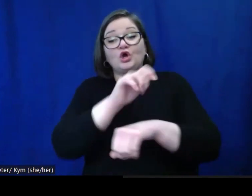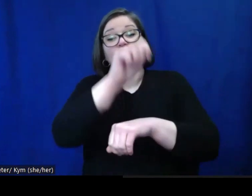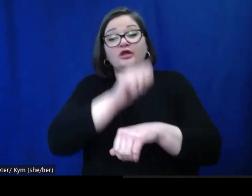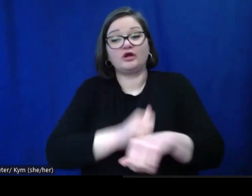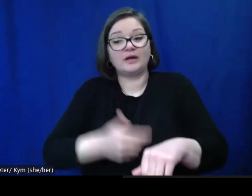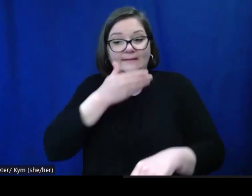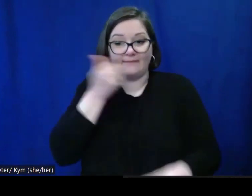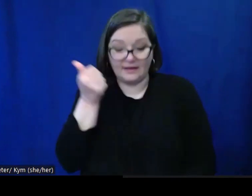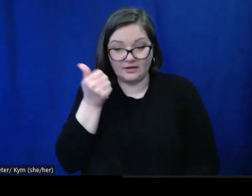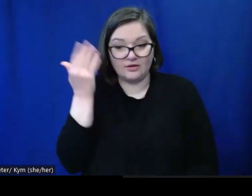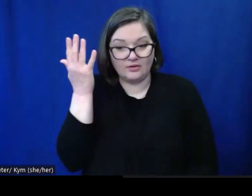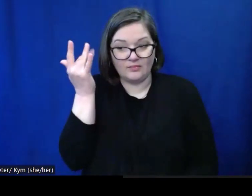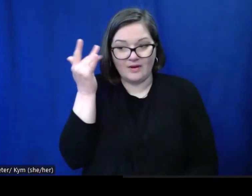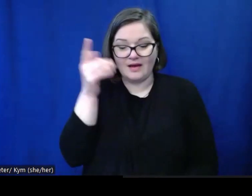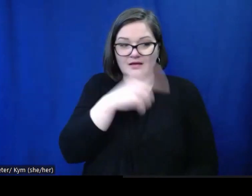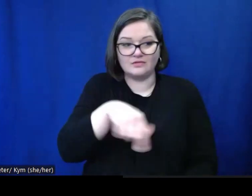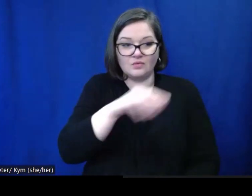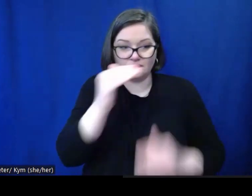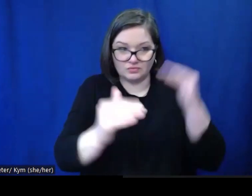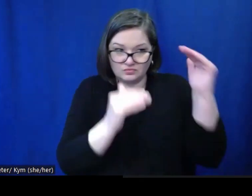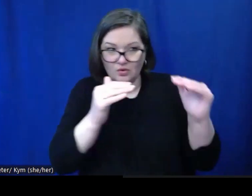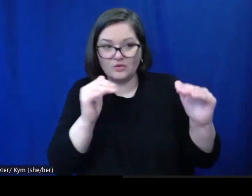working with adults, because I also see adults,